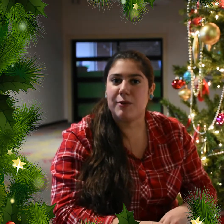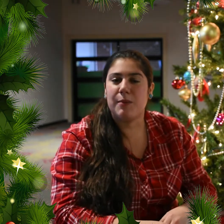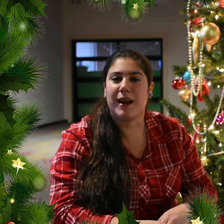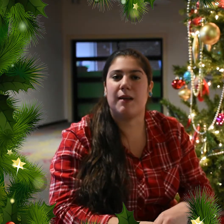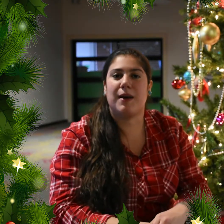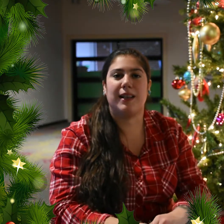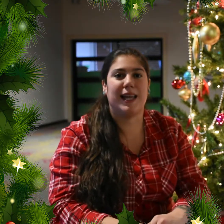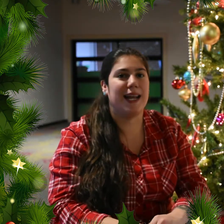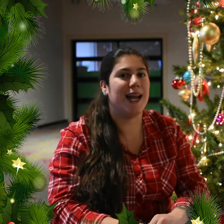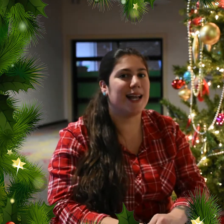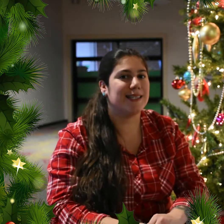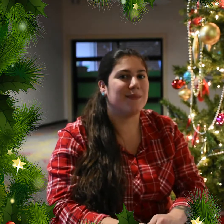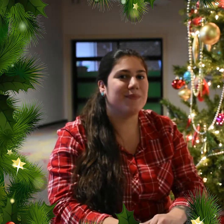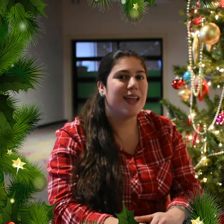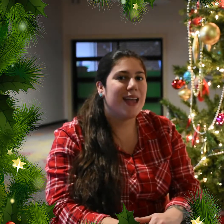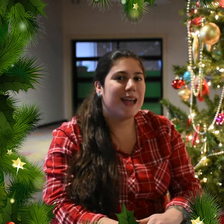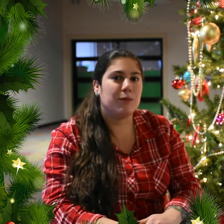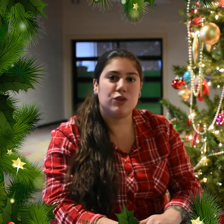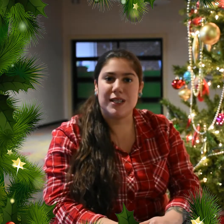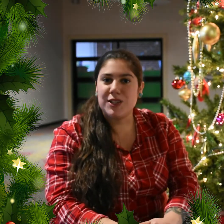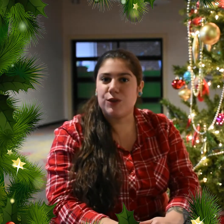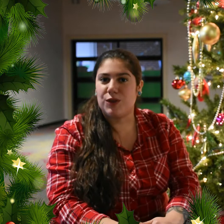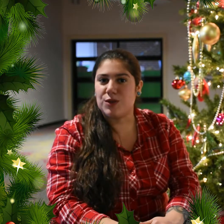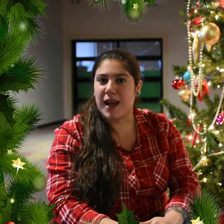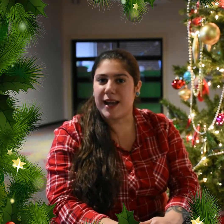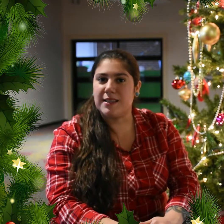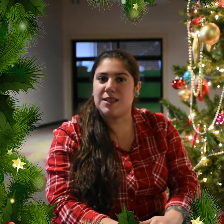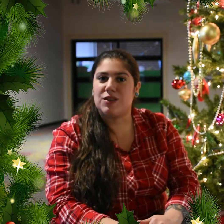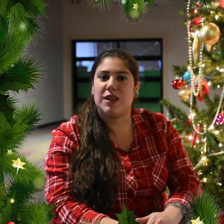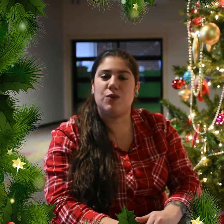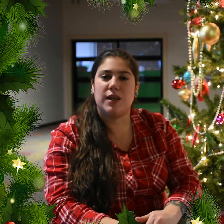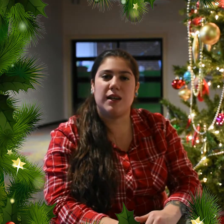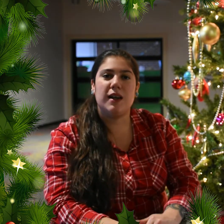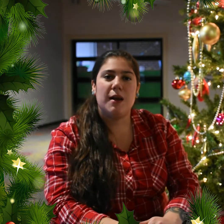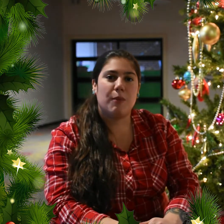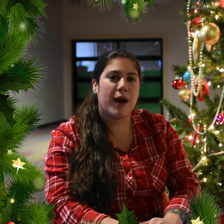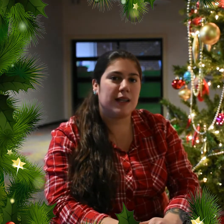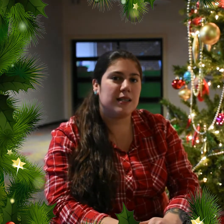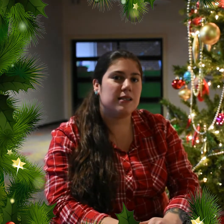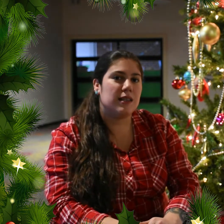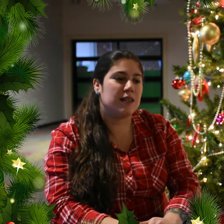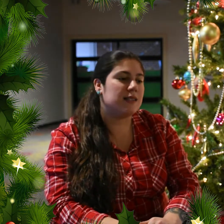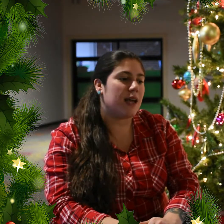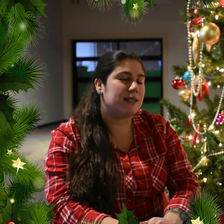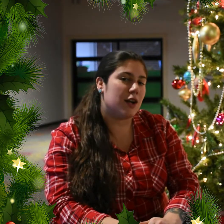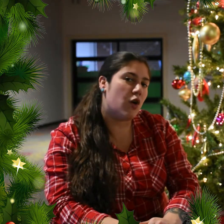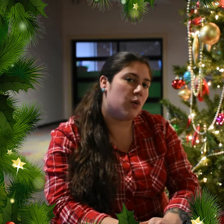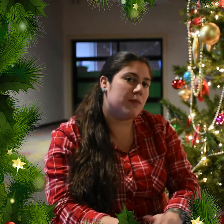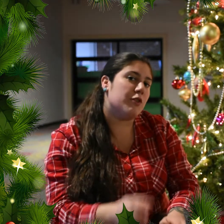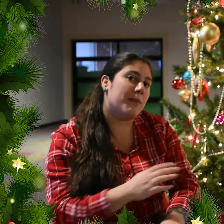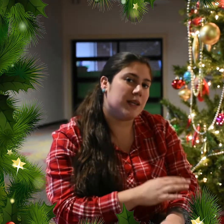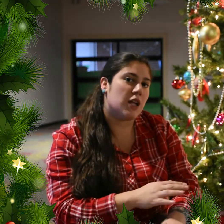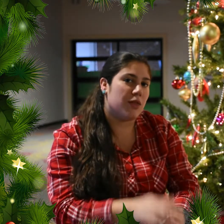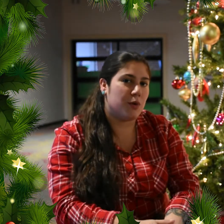para que practiquen en la casa. I'm going to teach you a few signs so that you can practice these signs at home. They're based on the book.